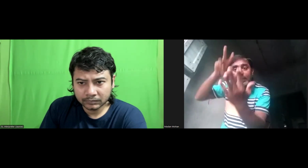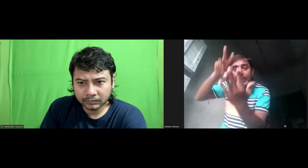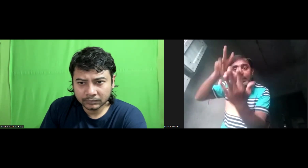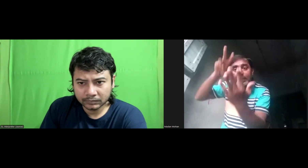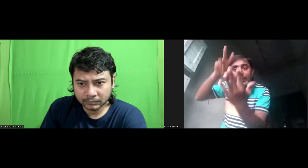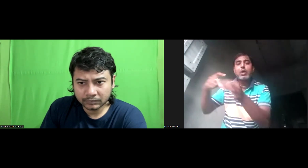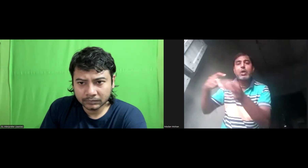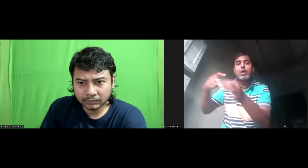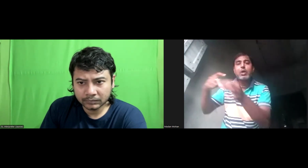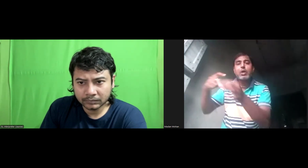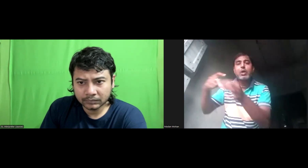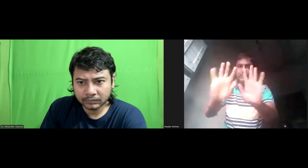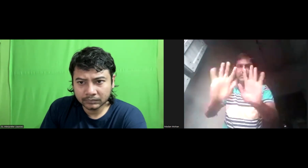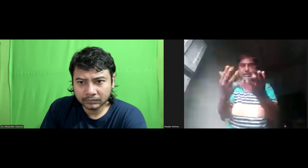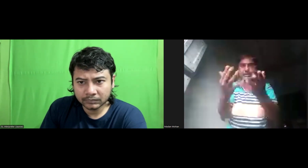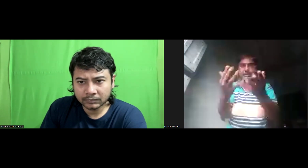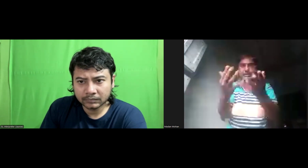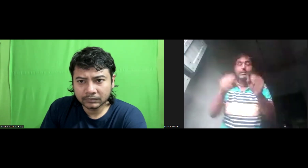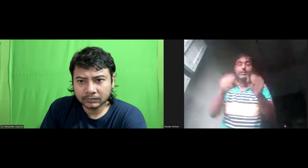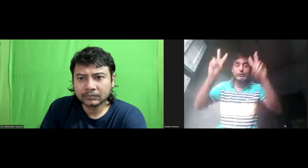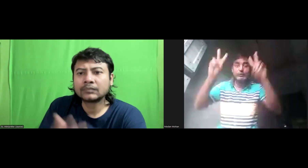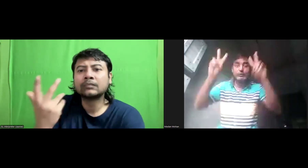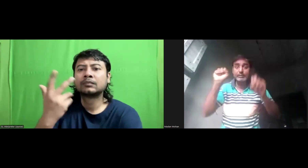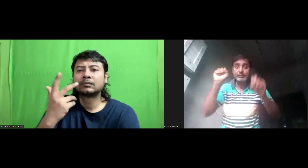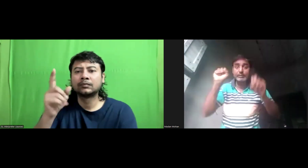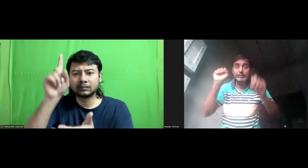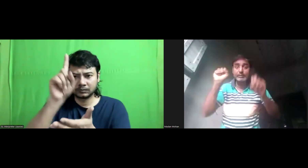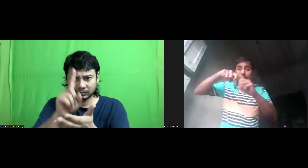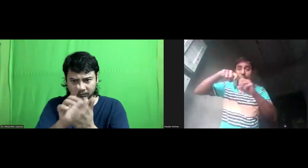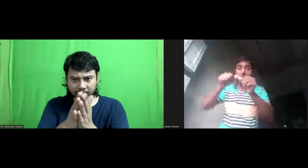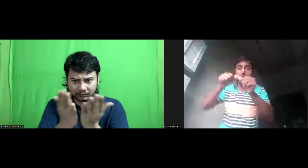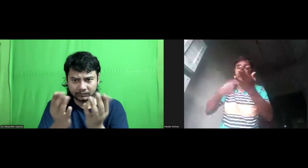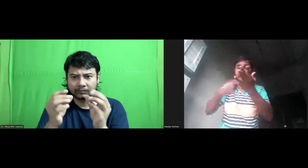Which is, where is it from? Which scripture it is from?